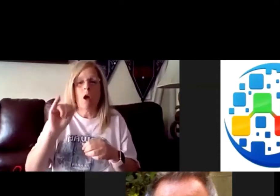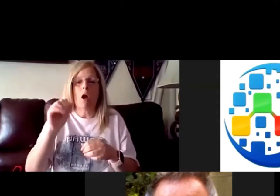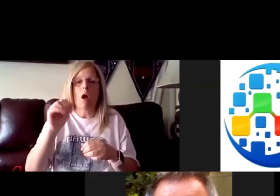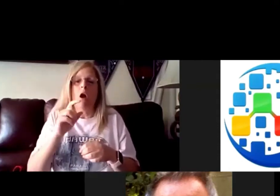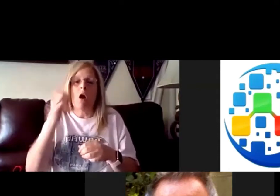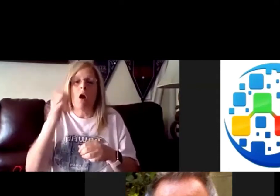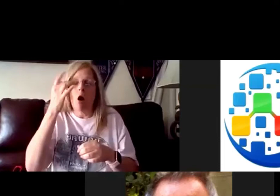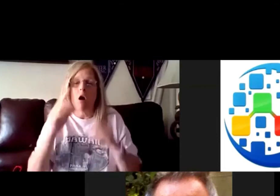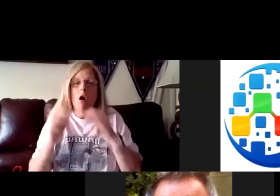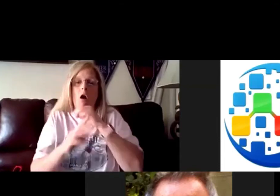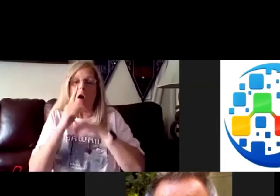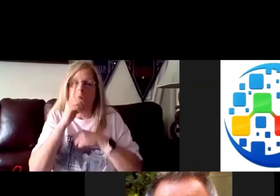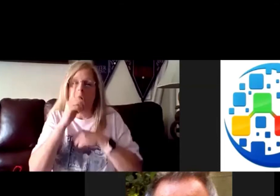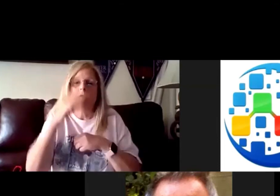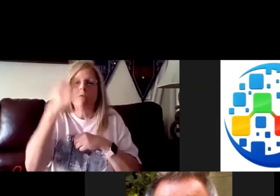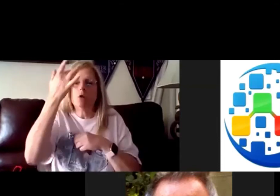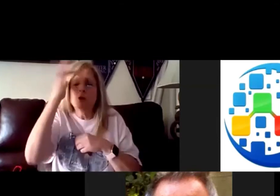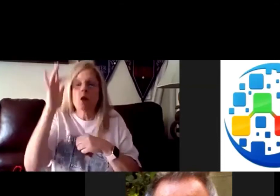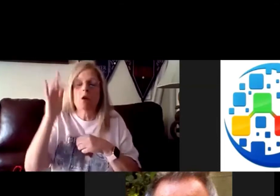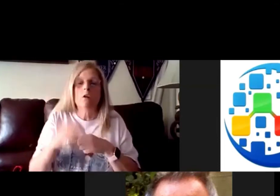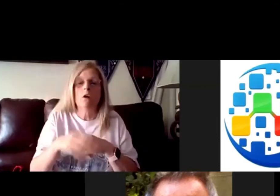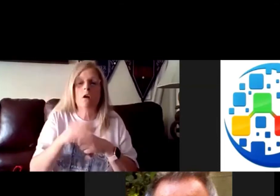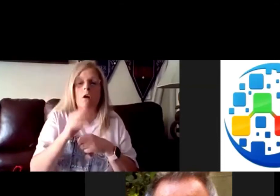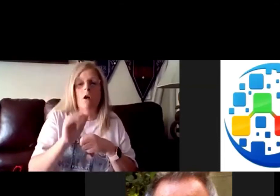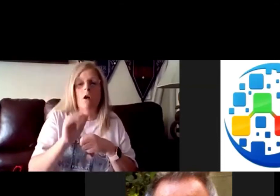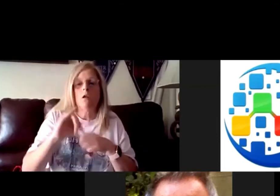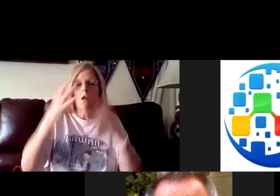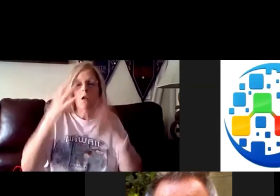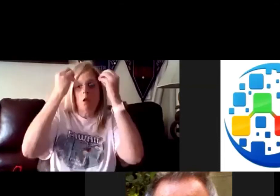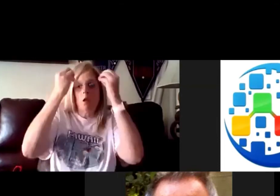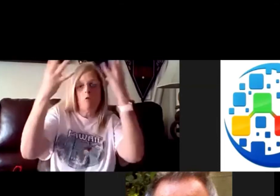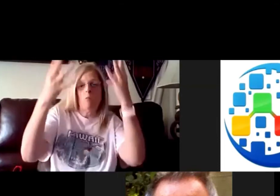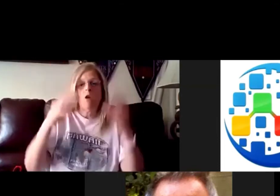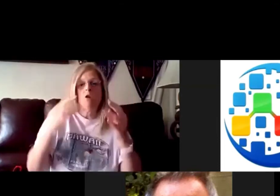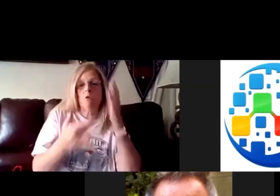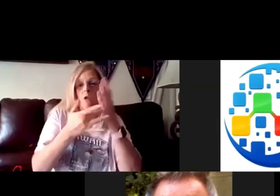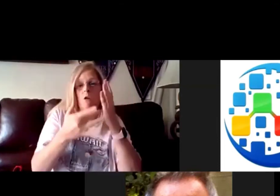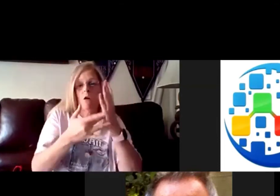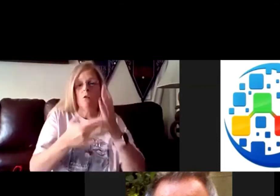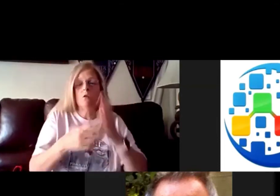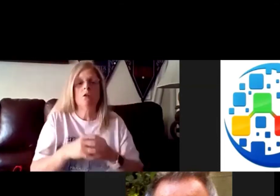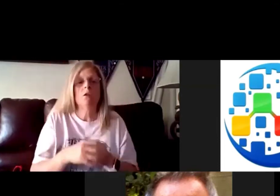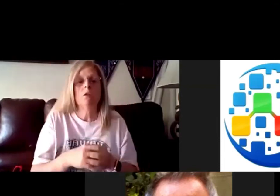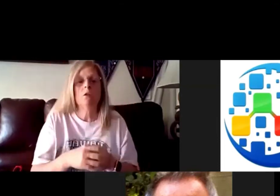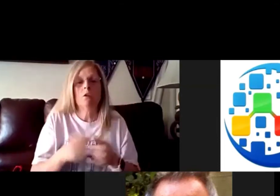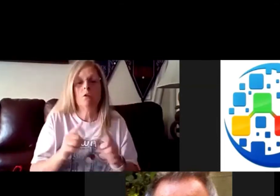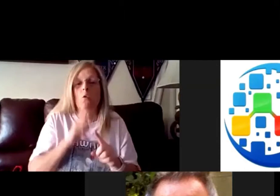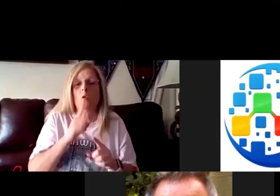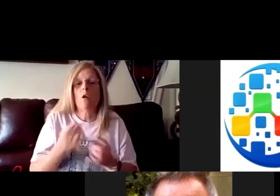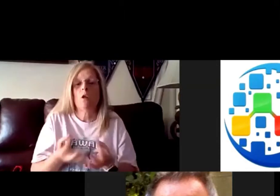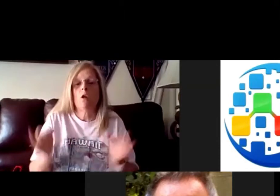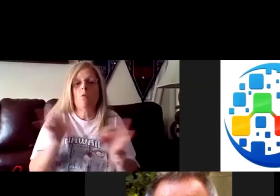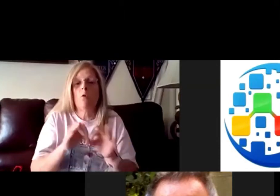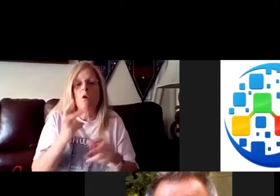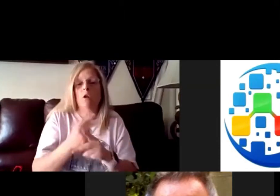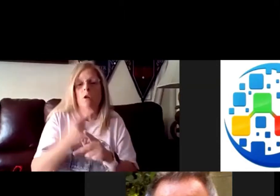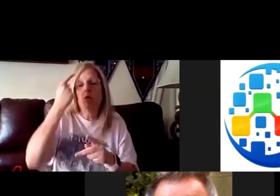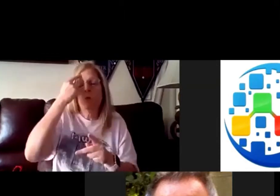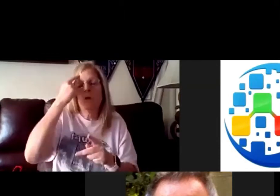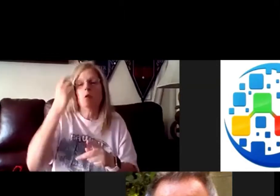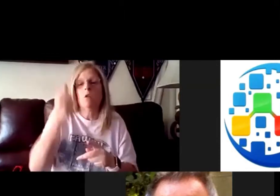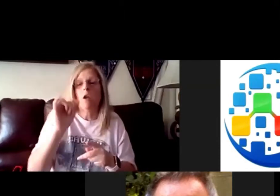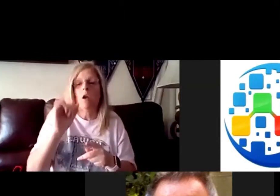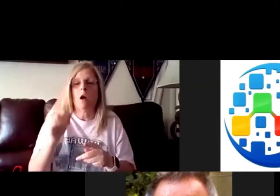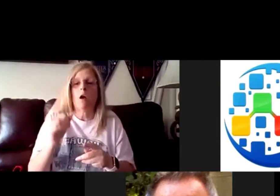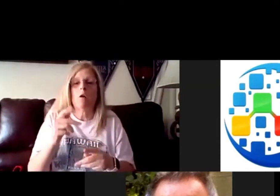intelligence, and the IT is informational technology. And it's really important to keep in mind the AI part of it,